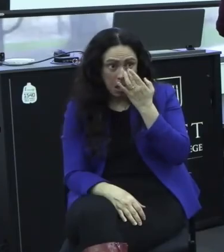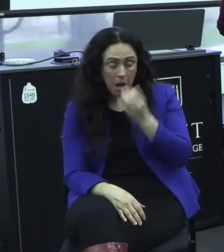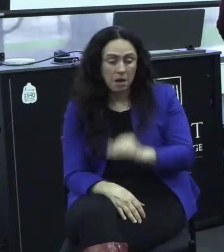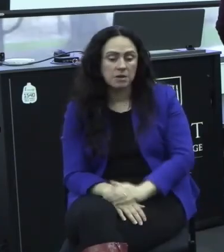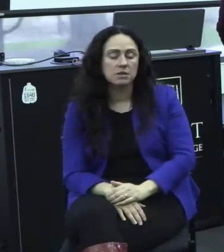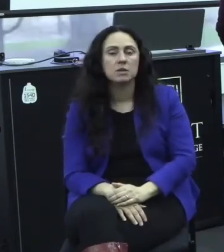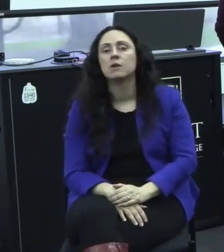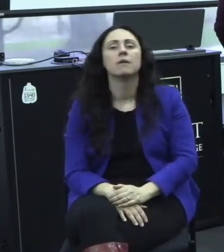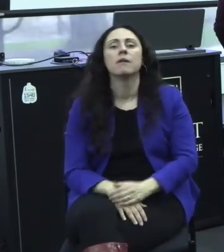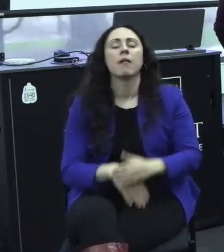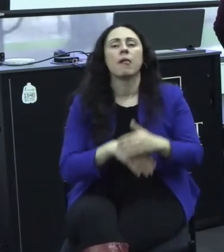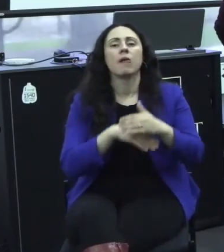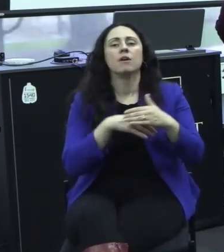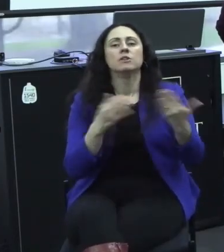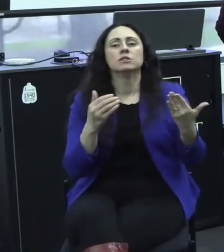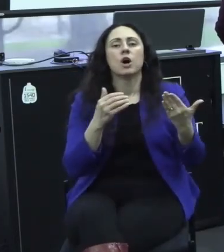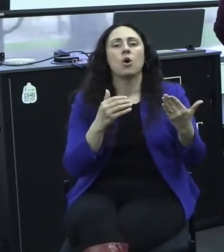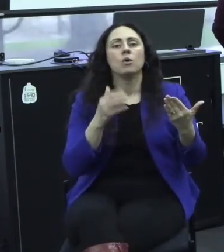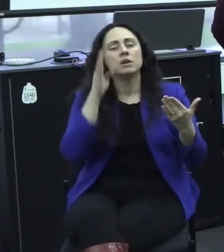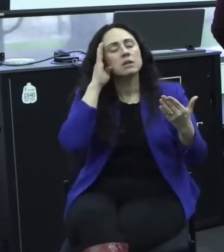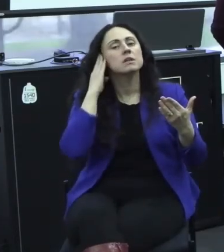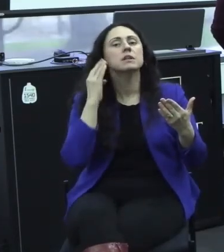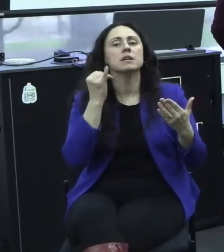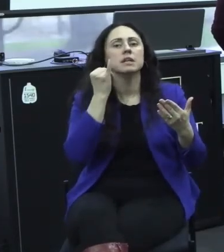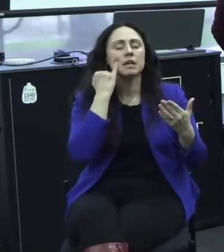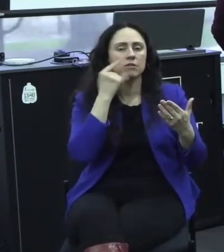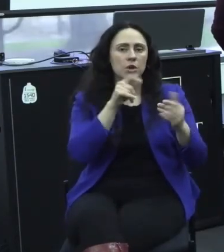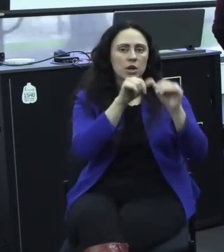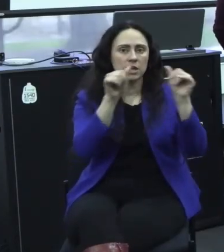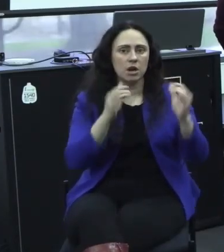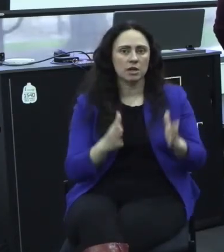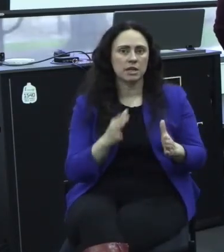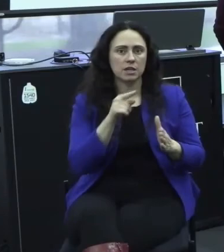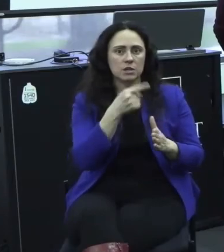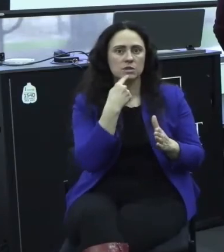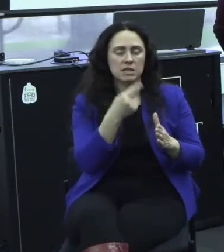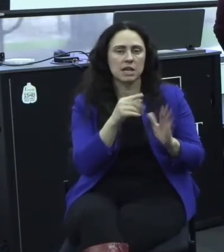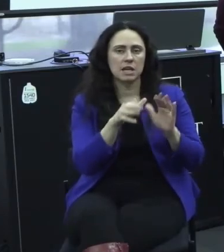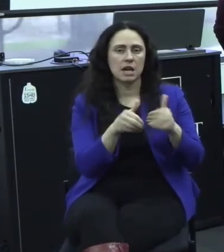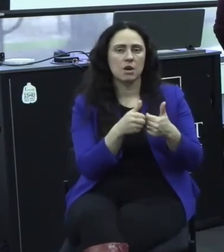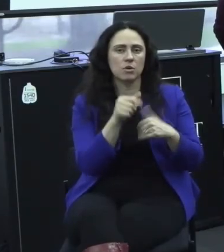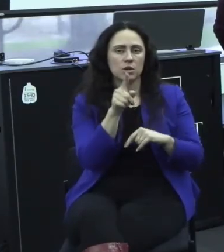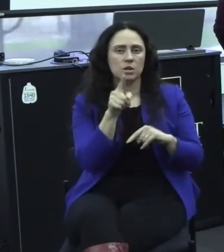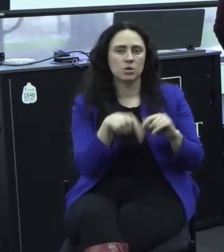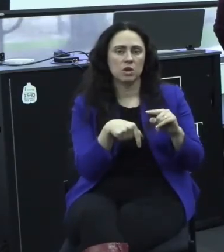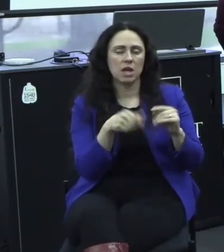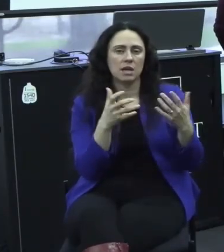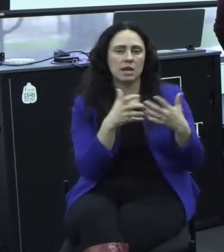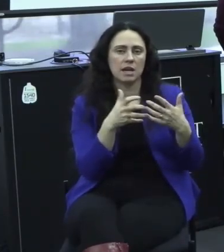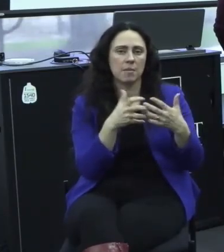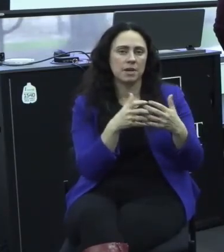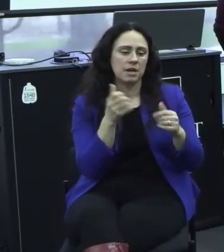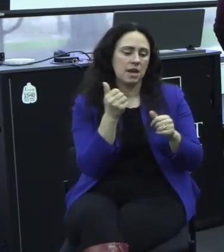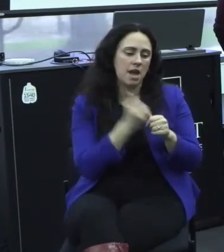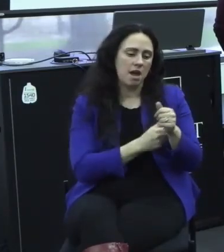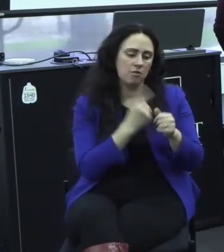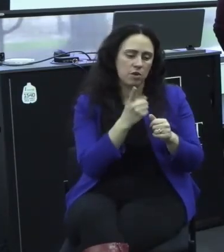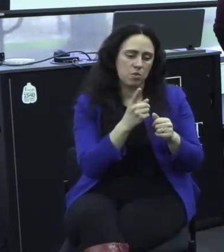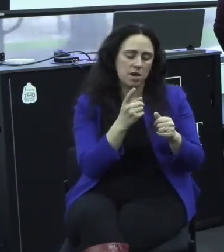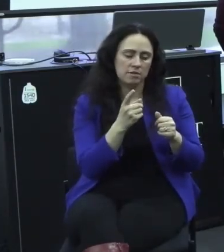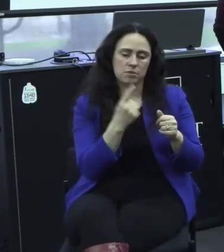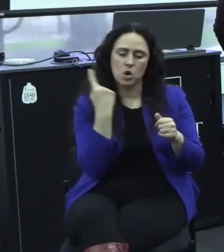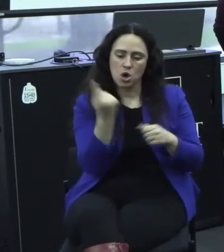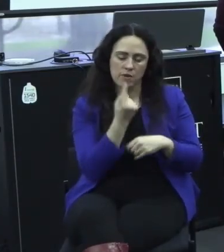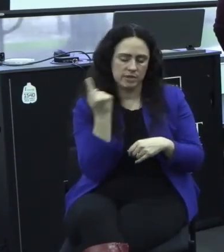So being architects, what you mentioned how you can't accommodate everyone all at